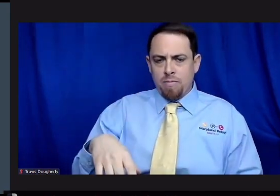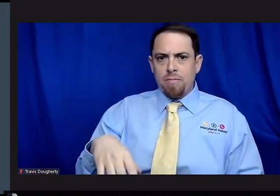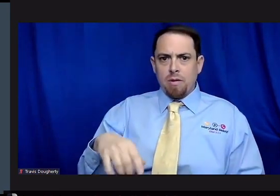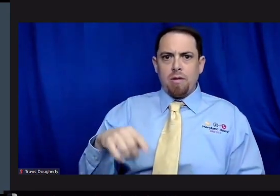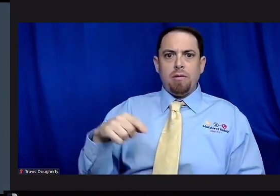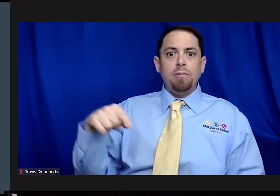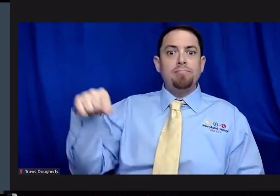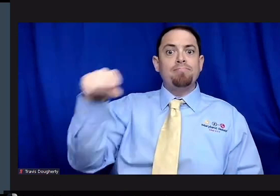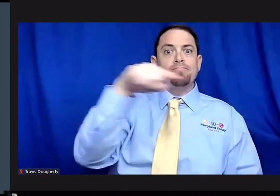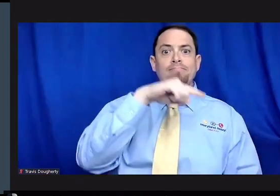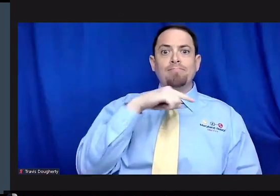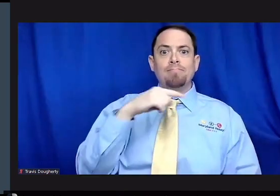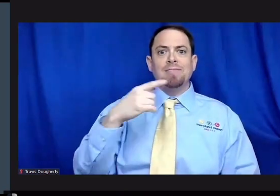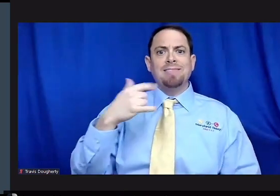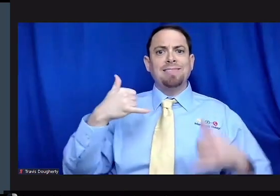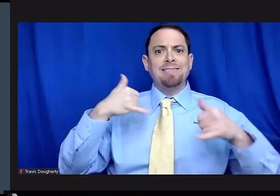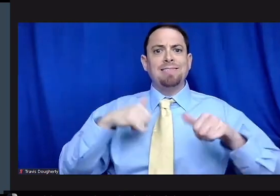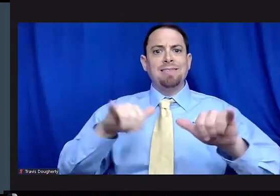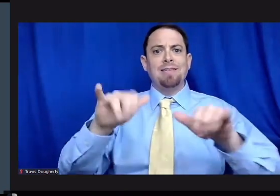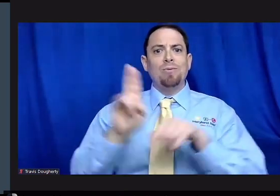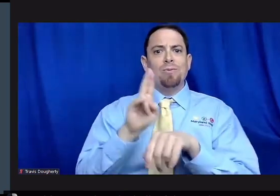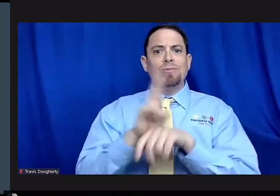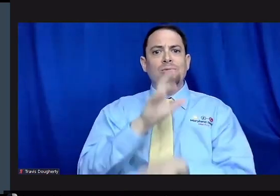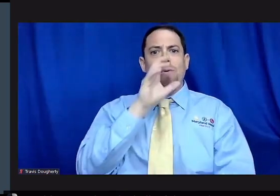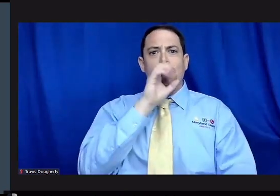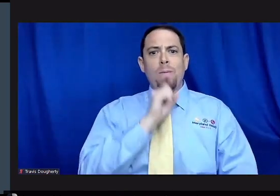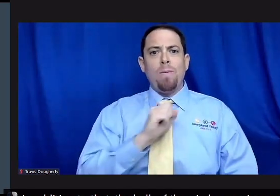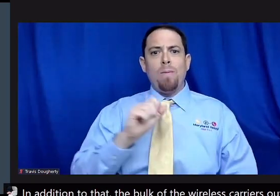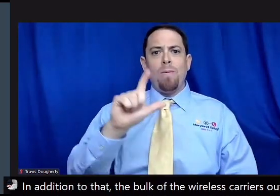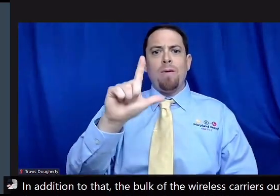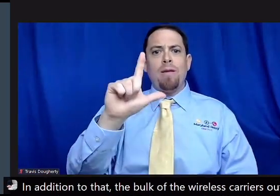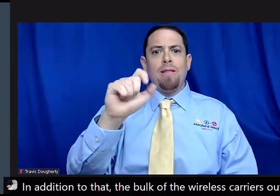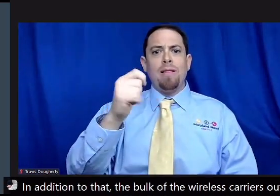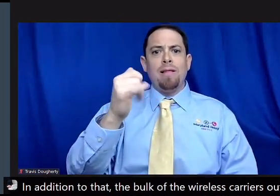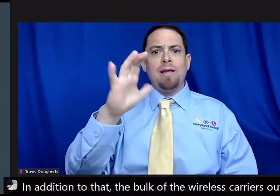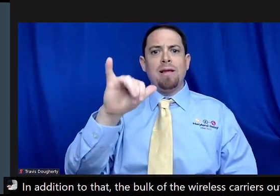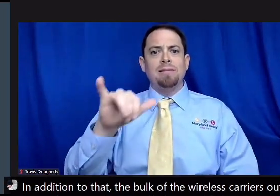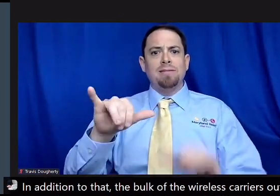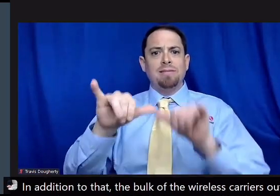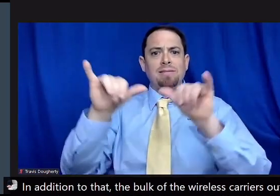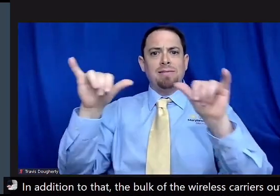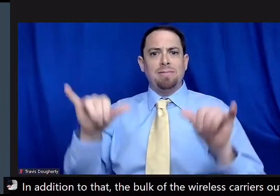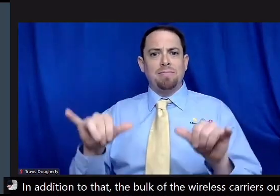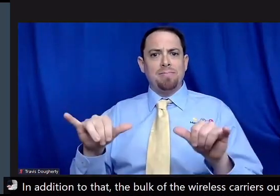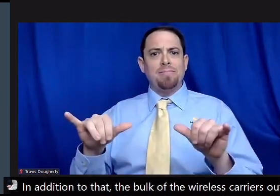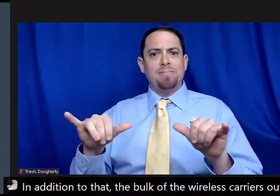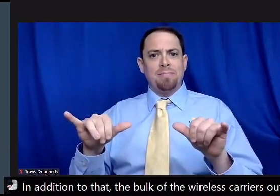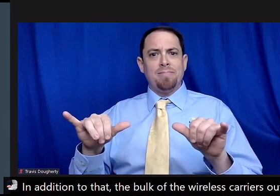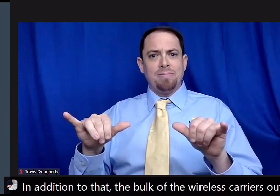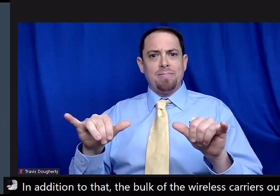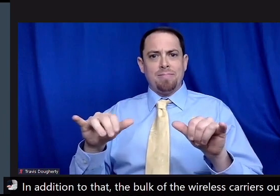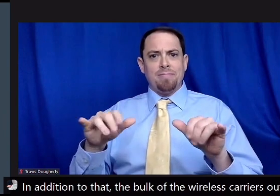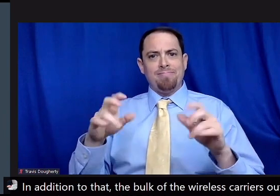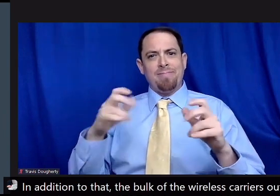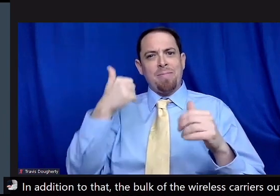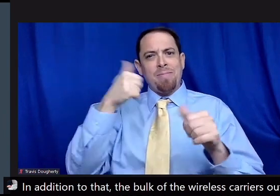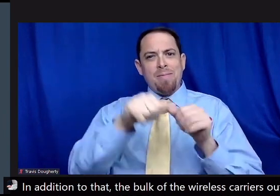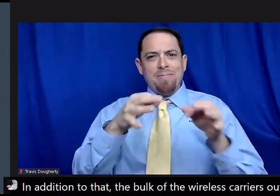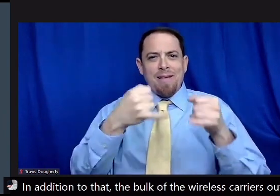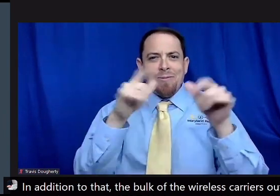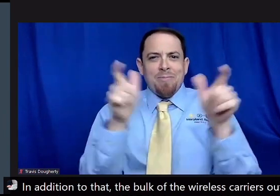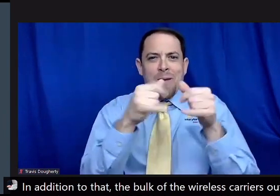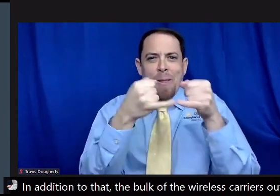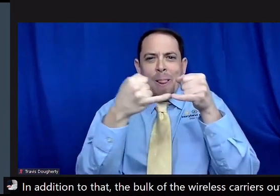Verizon, and T-Mobile, to name a few, they are still using legacy systems.